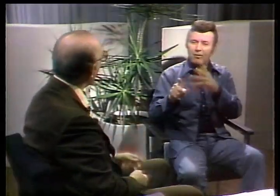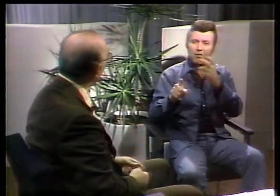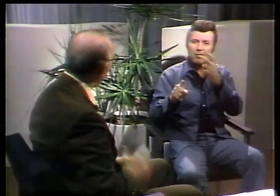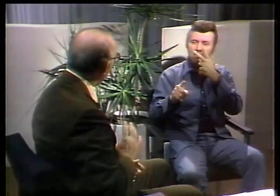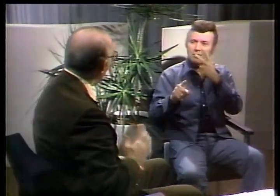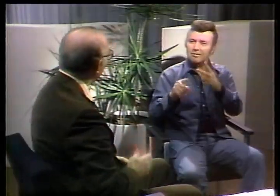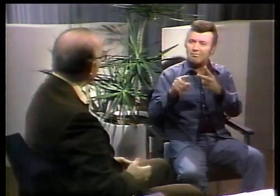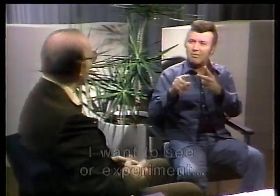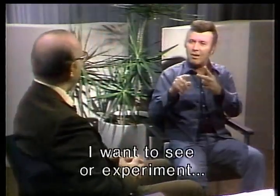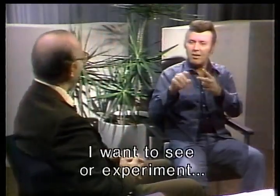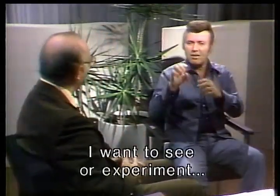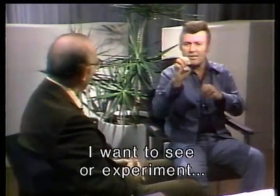Alpha.